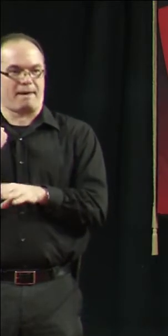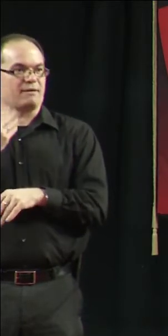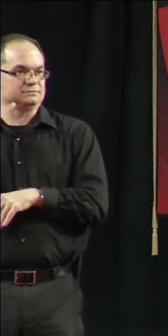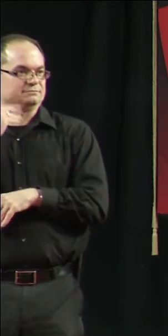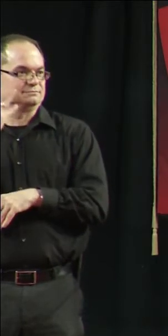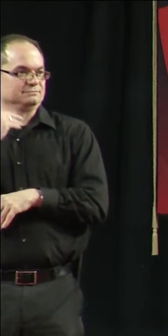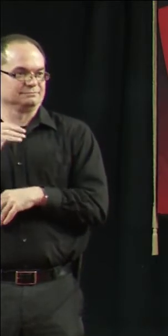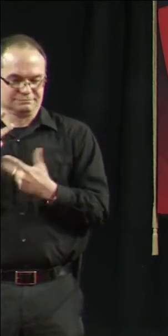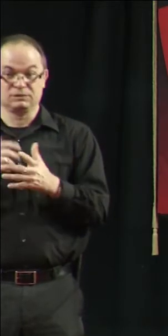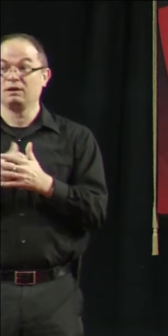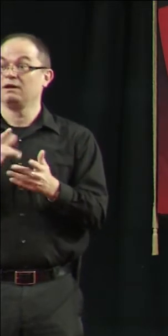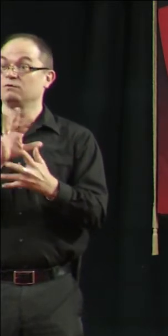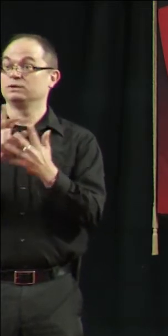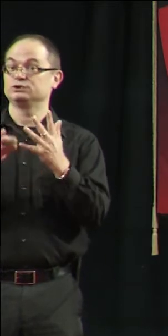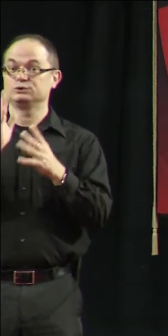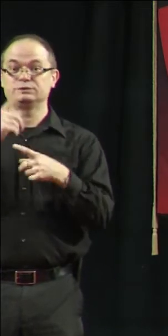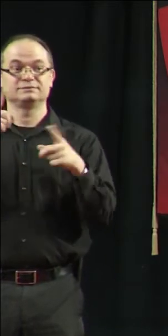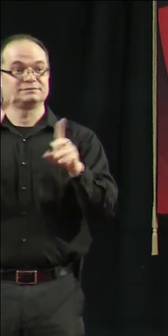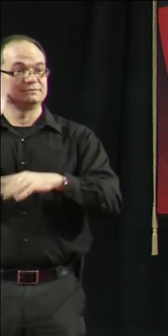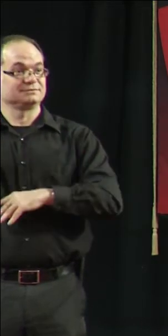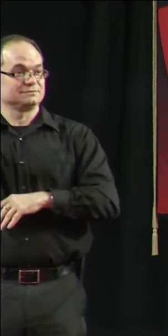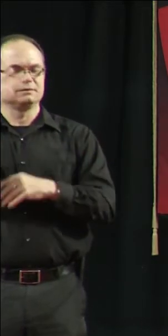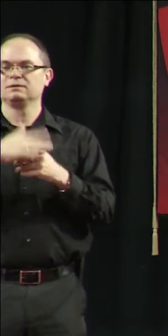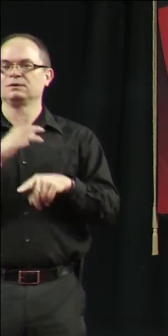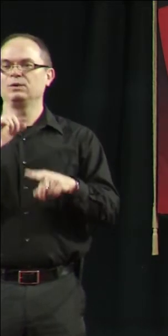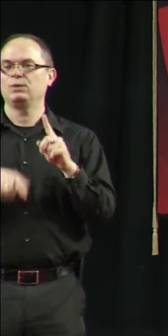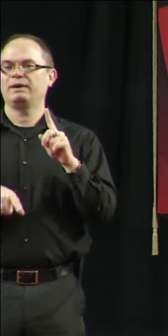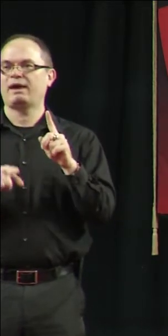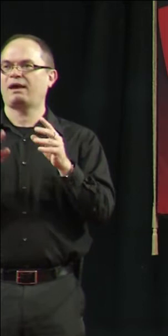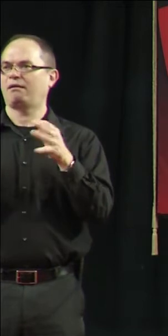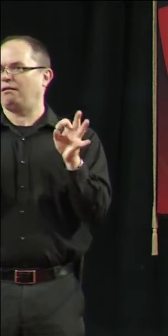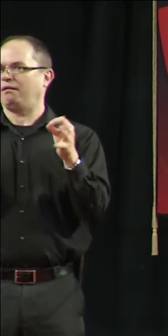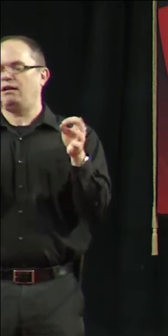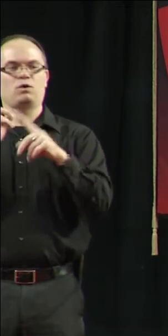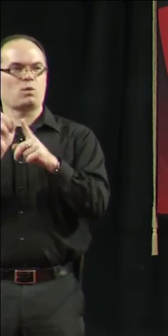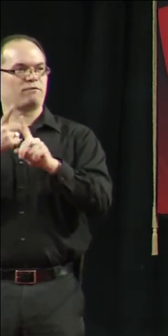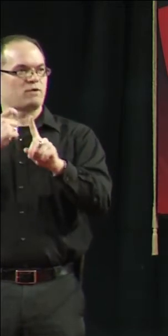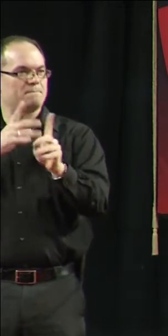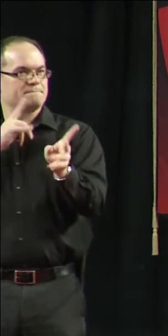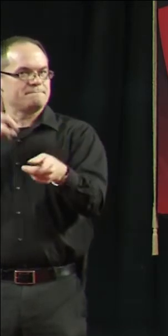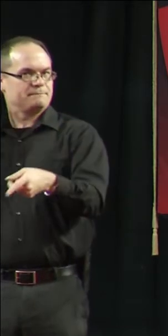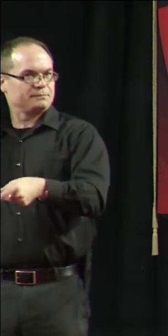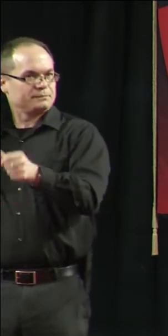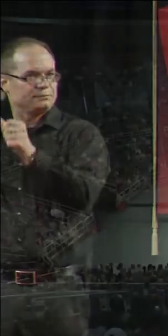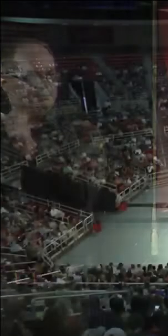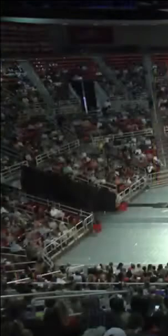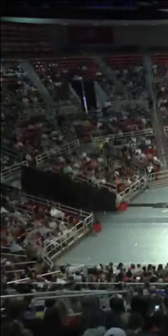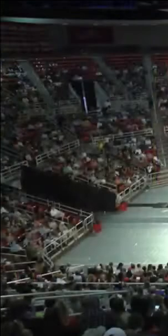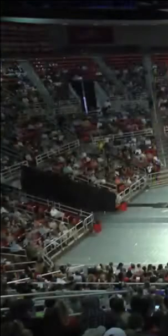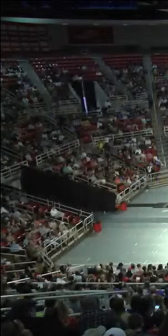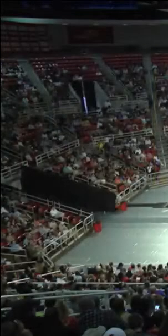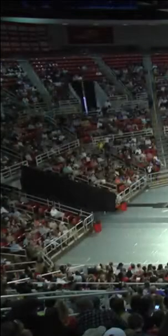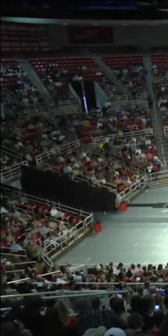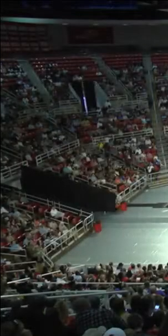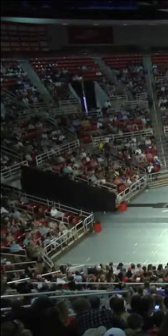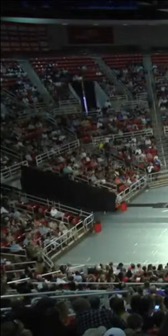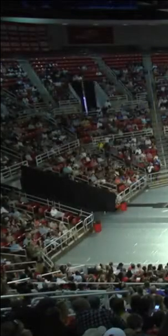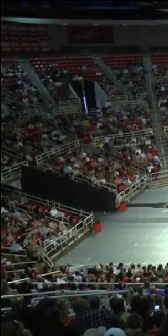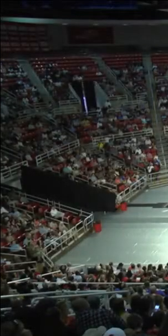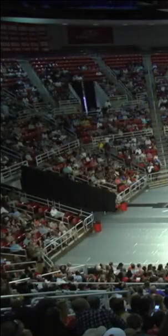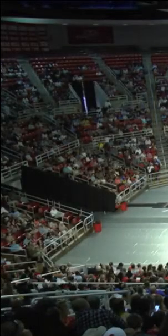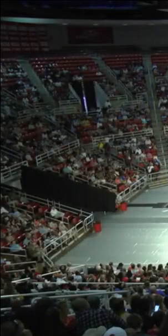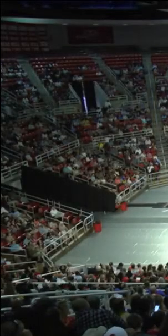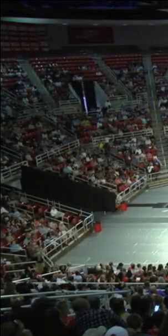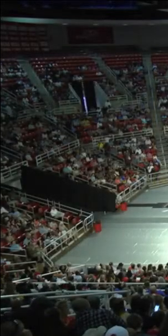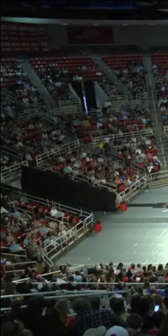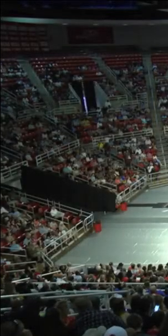As we achieve success in the future, we cannot lose sight of where we came from, our roots. You can change a